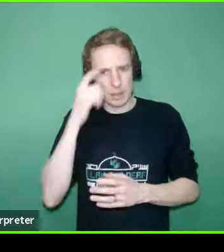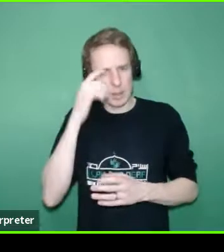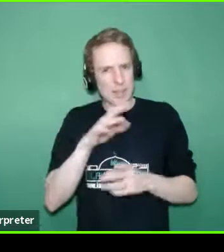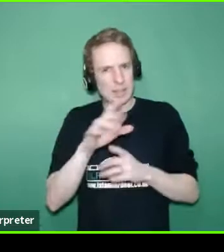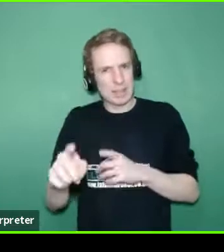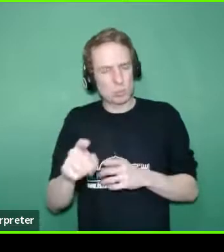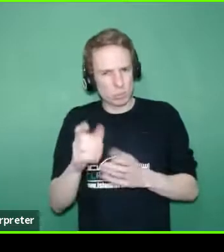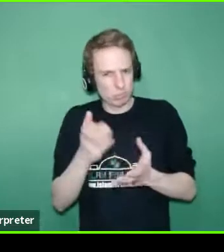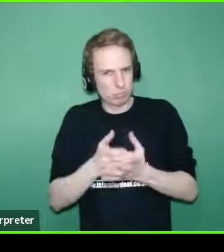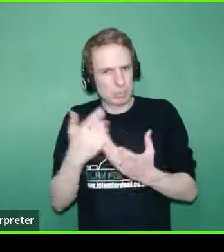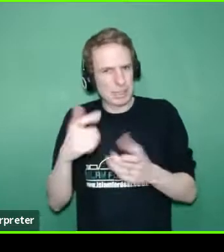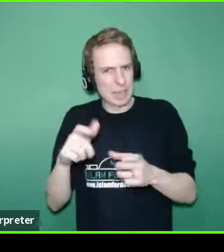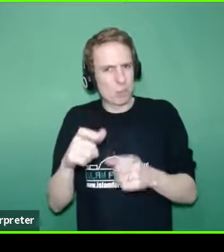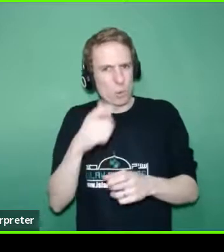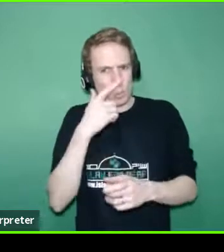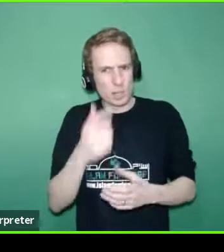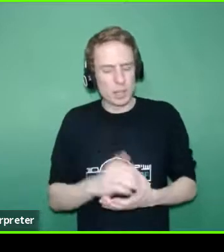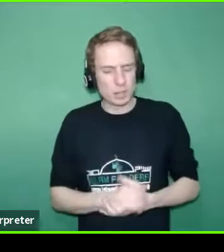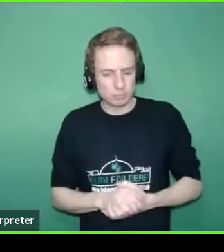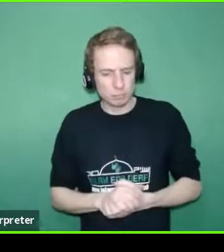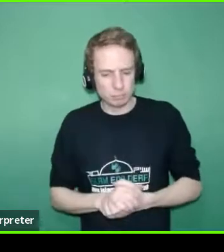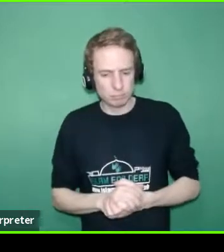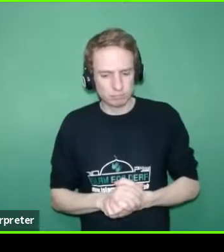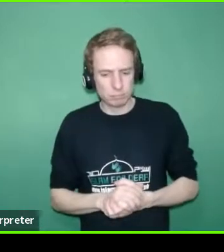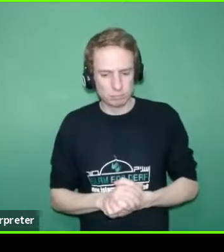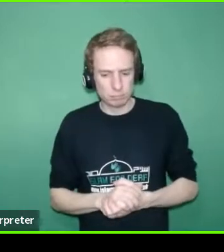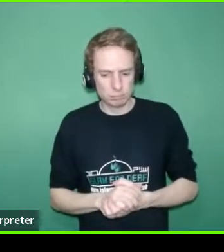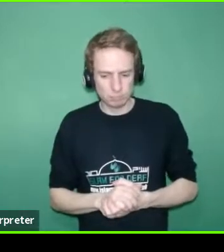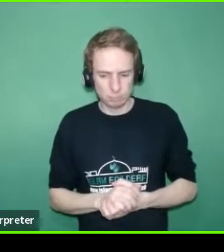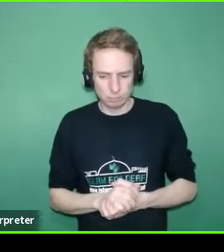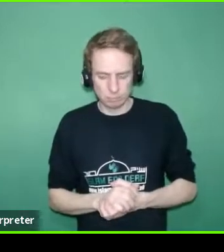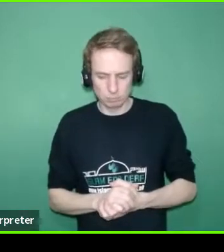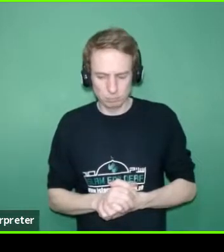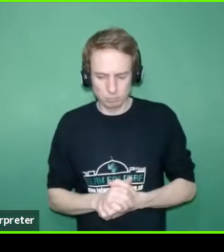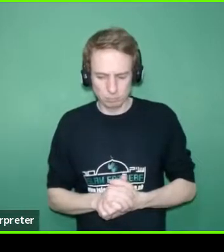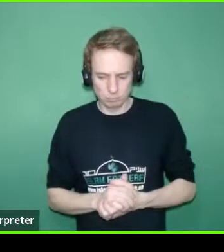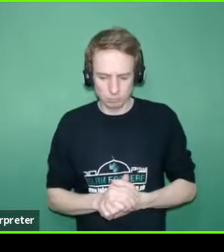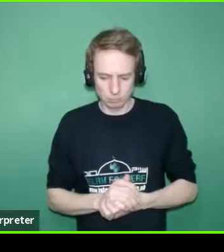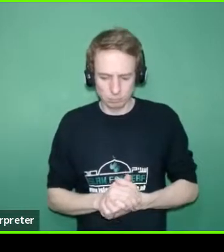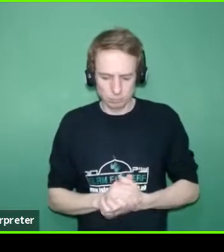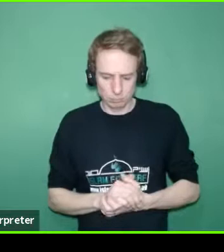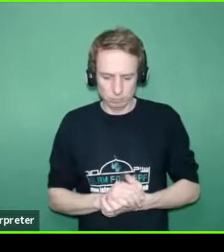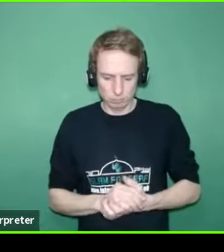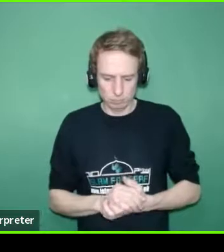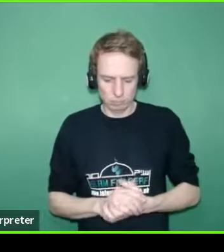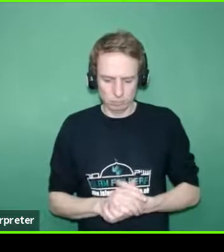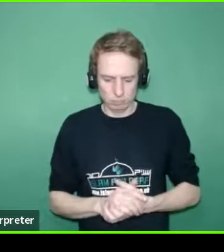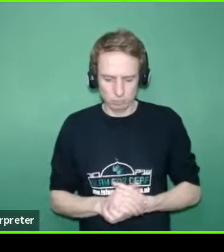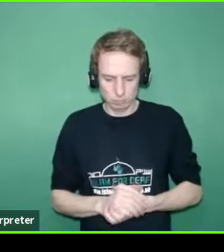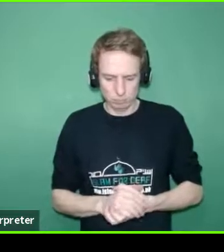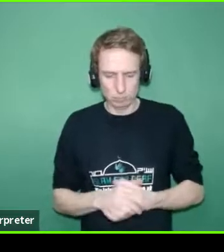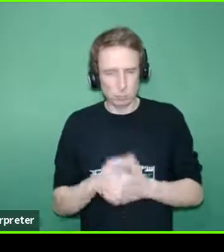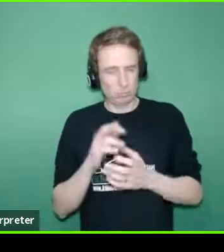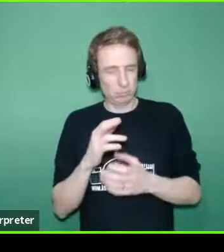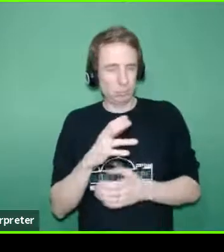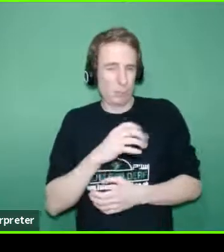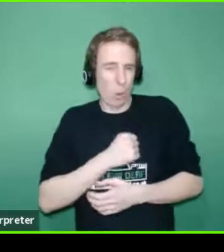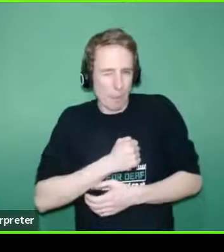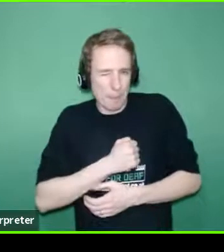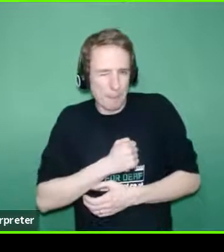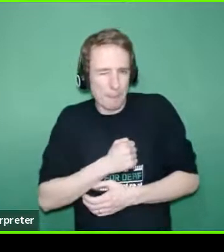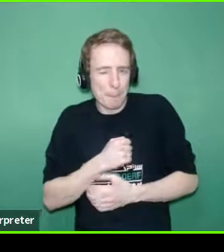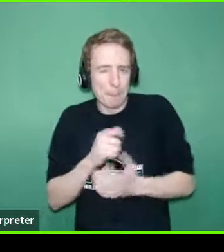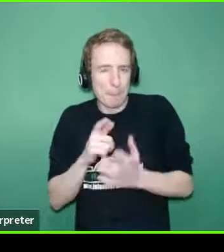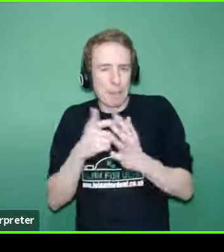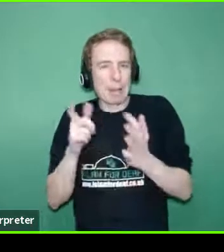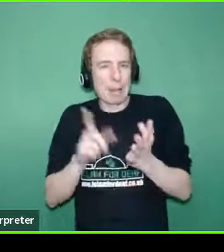can, yes, I just wanted to see if you can finish off translating the last part, and then we can call it a day